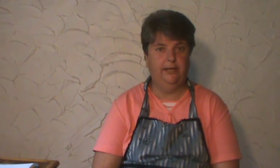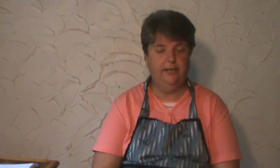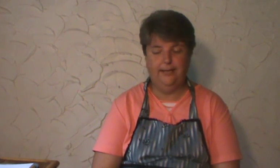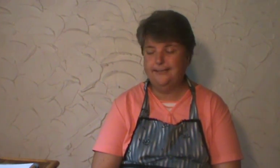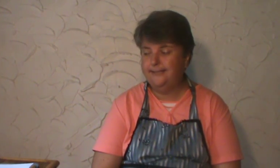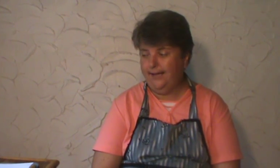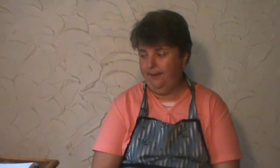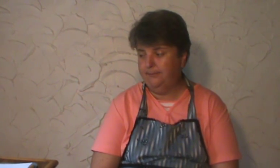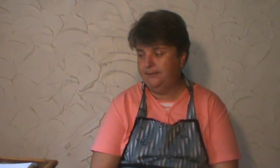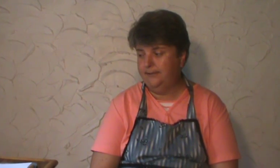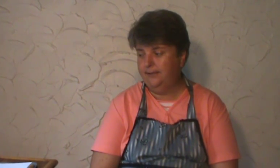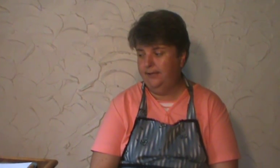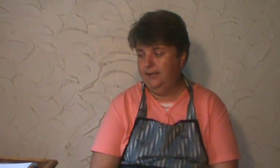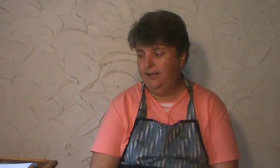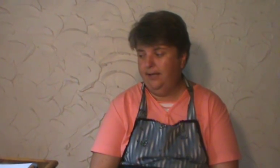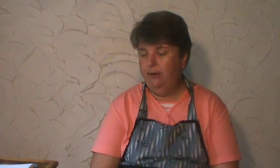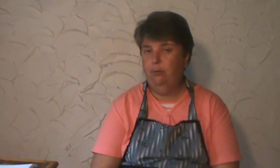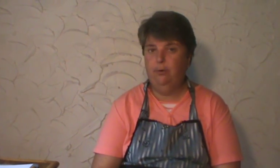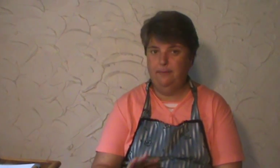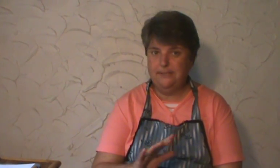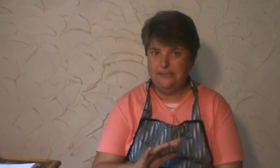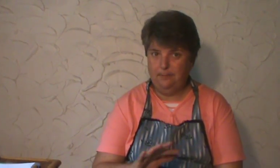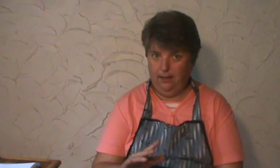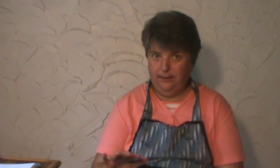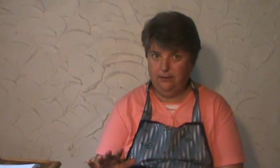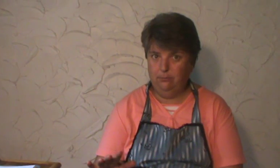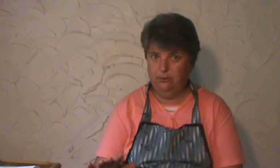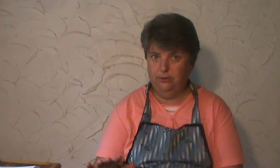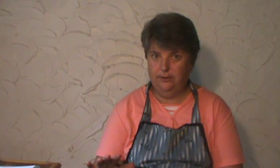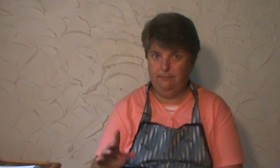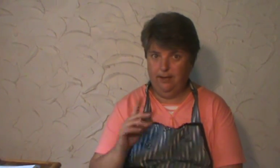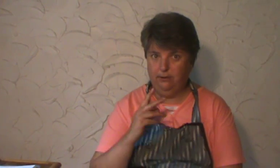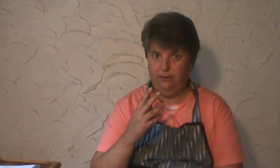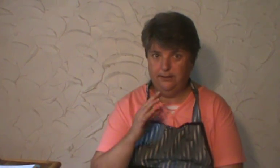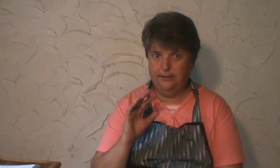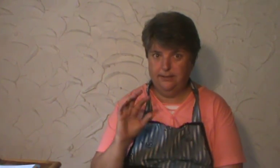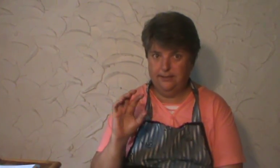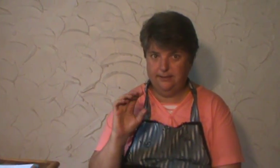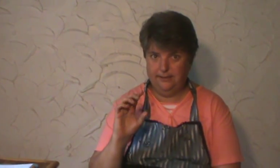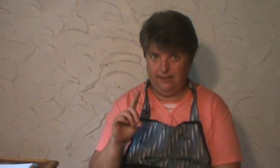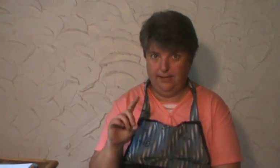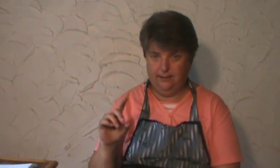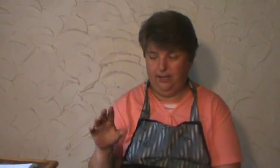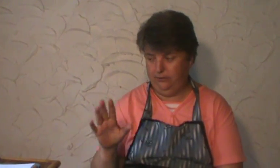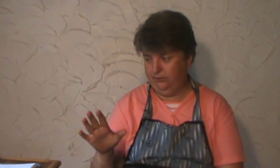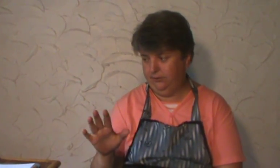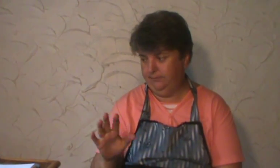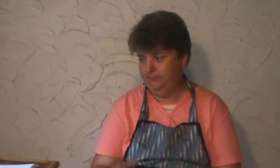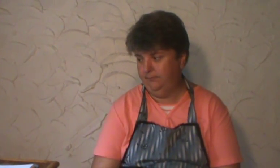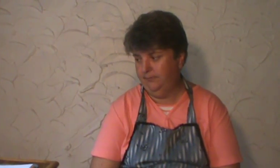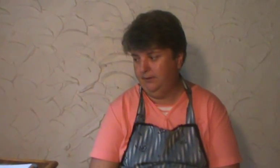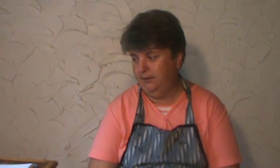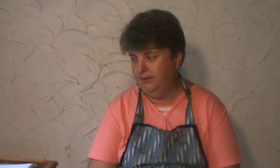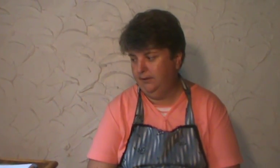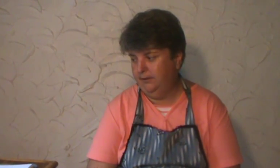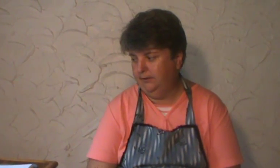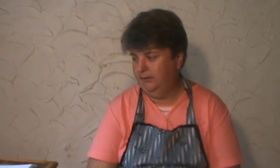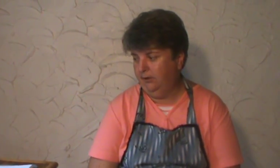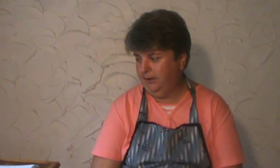1, except when I'm spelling the word, I'm not going to say the letters. Okay,